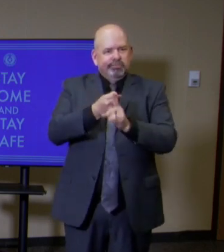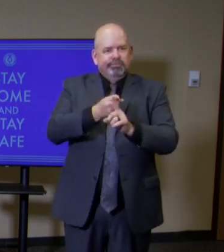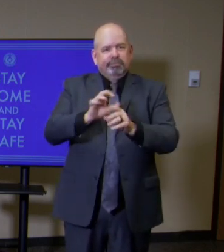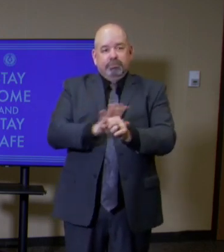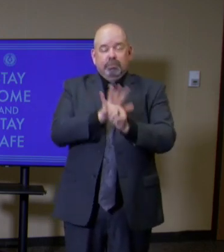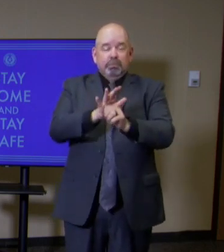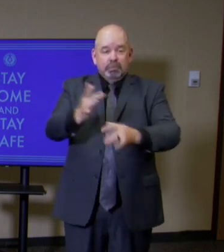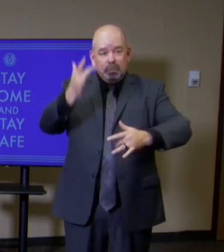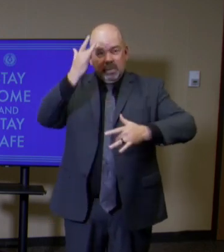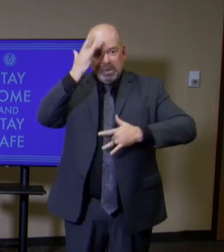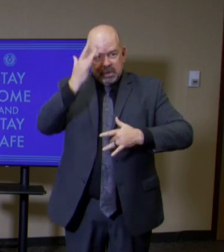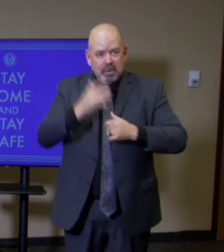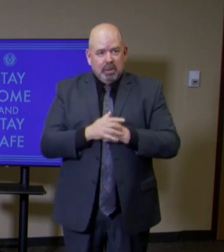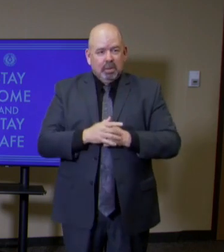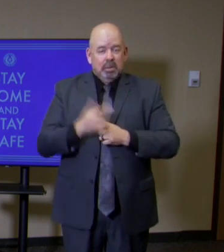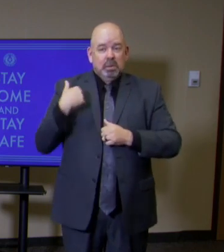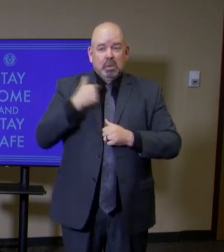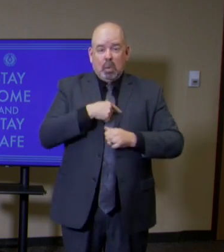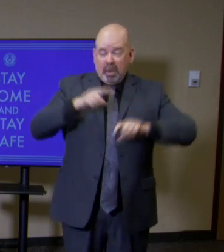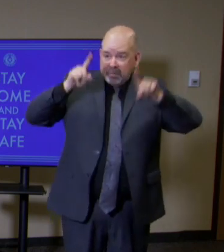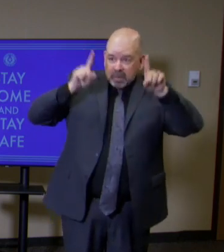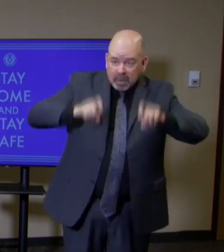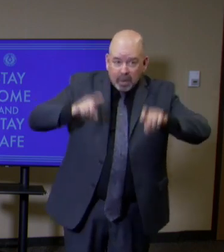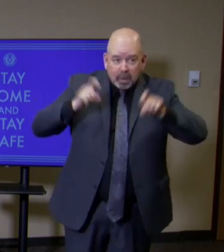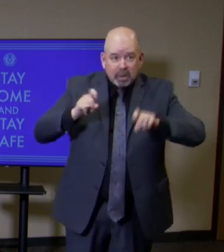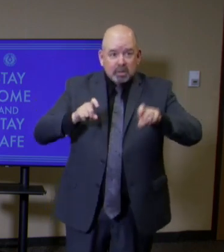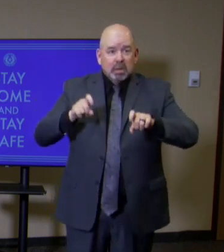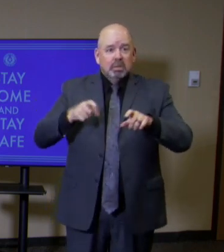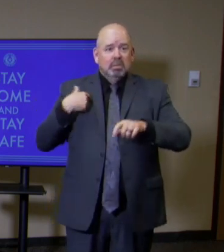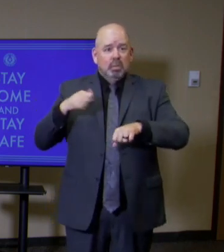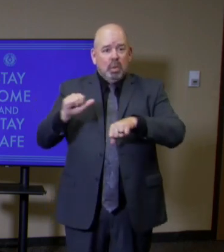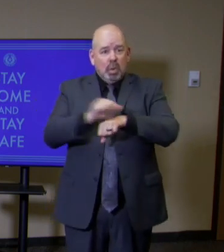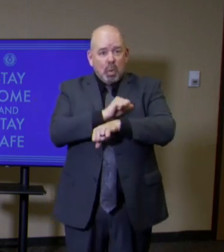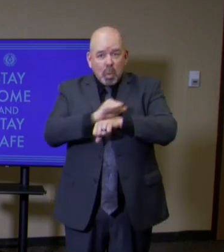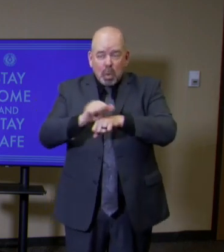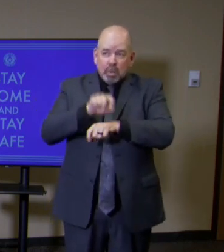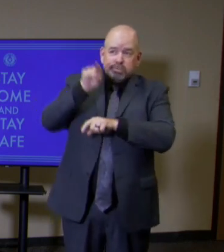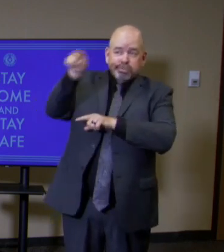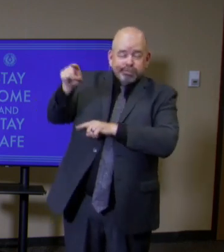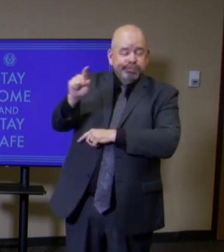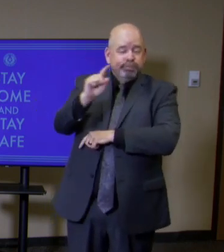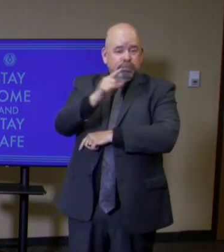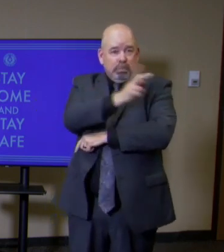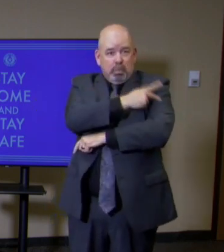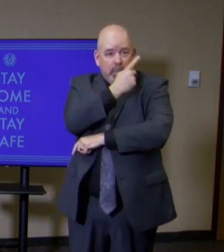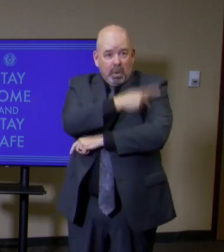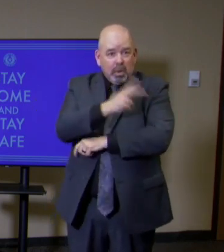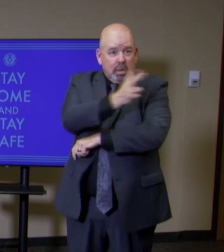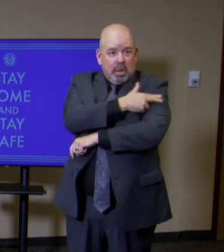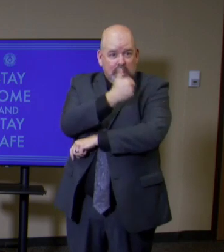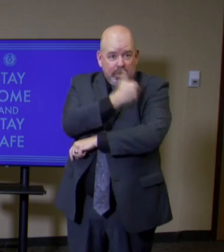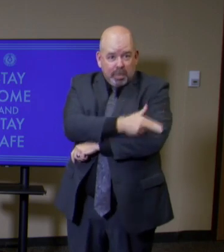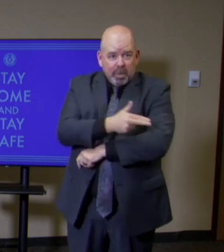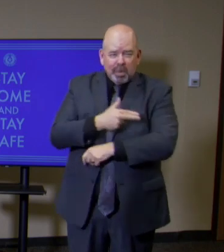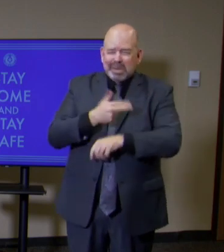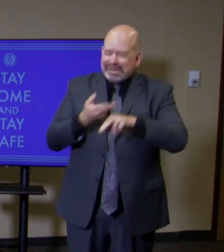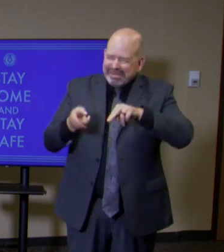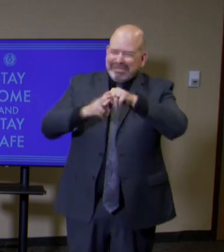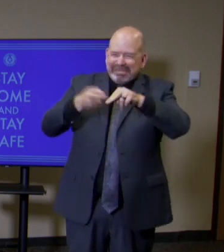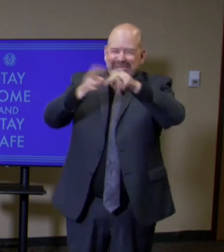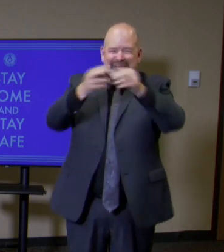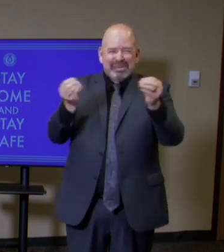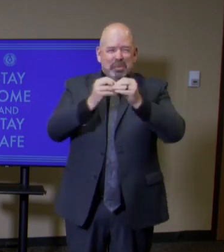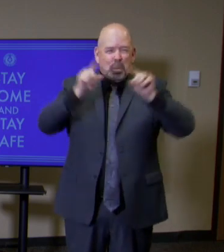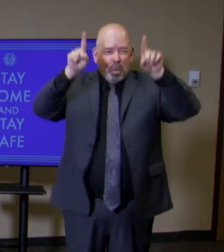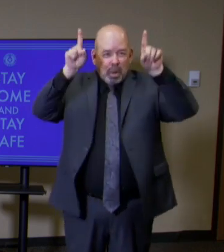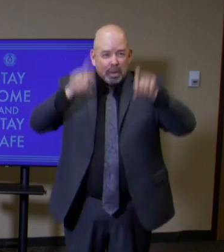that and doing that through Parkland for about 3 weeks, but now we're going to be able to get it done even faster with help from the state.